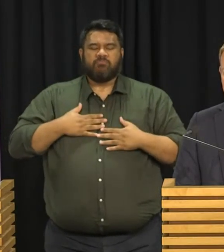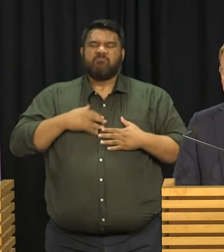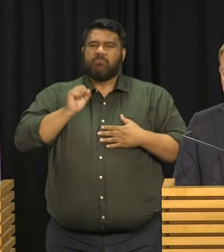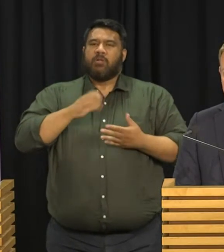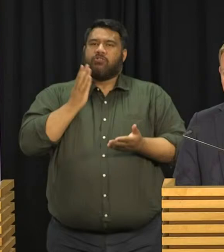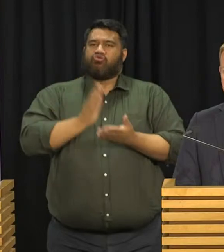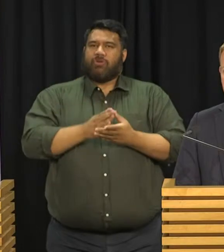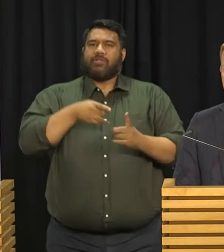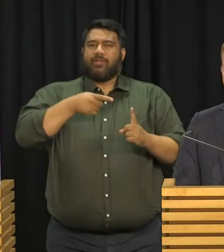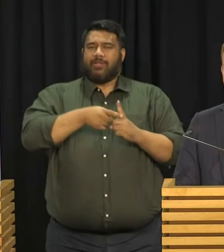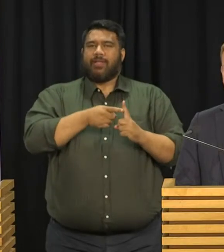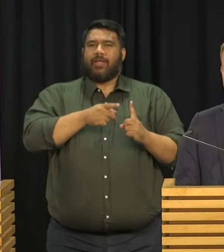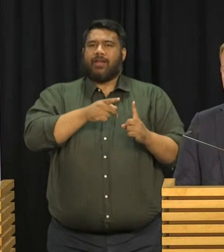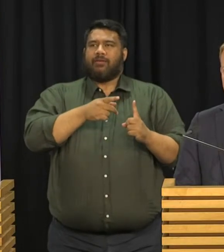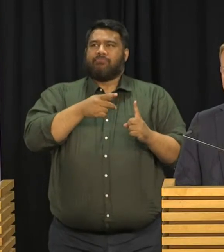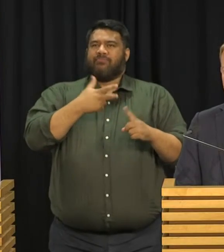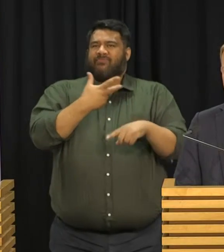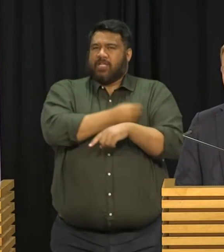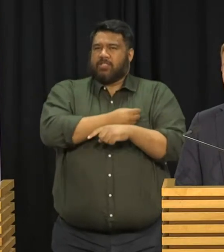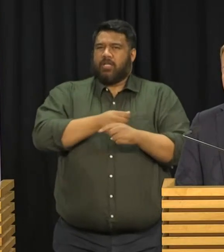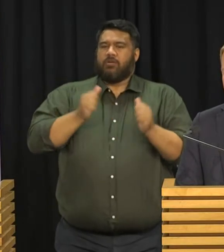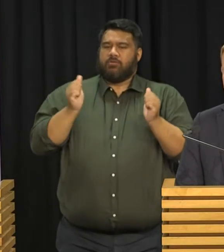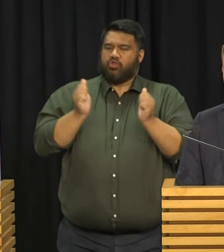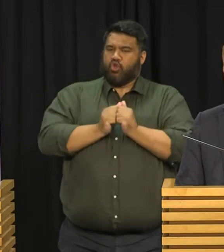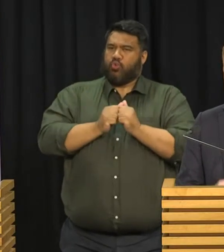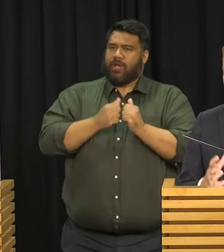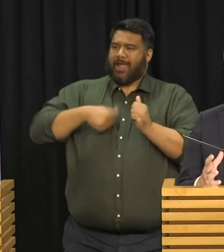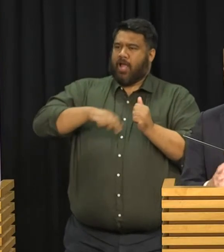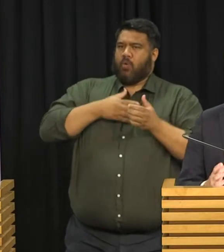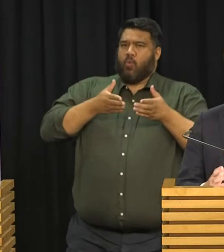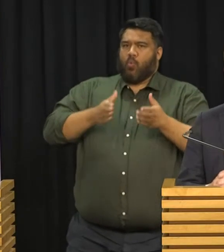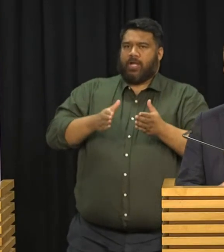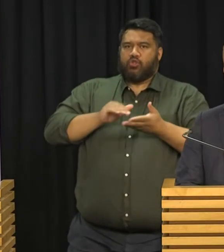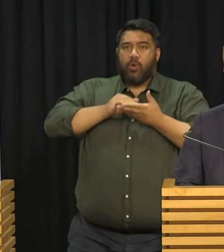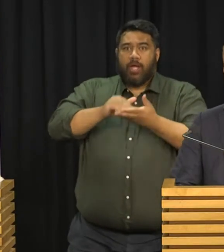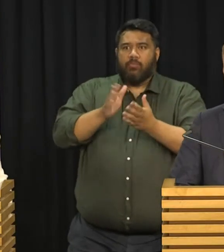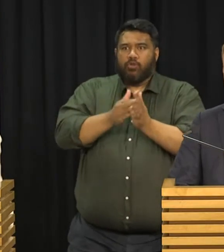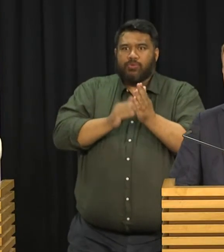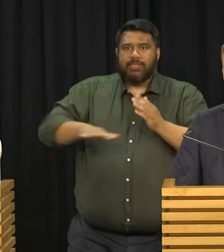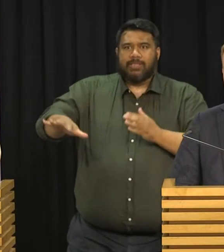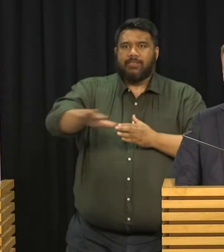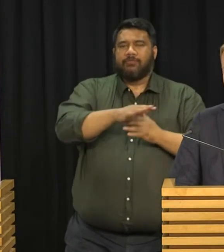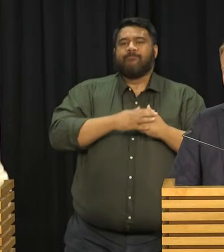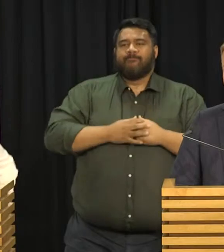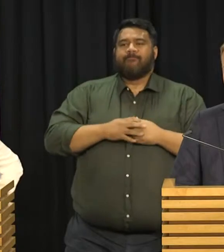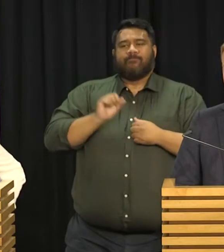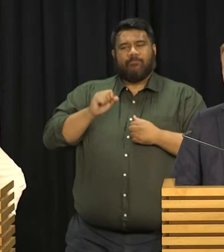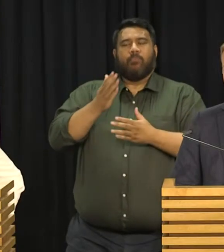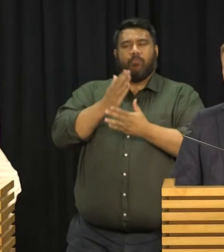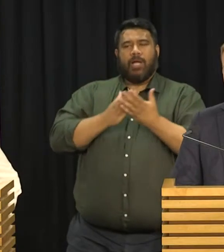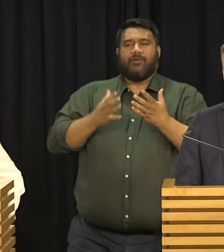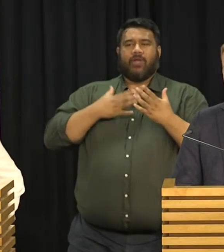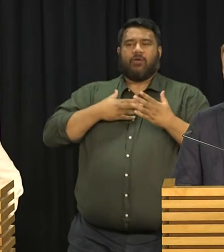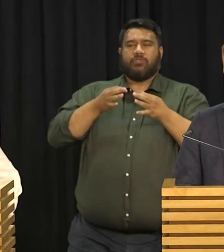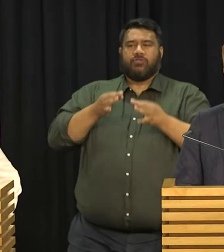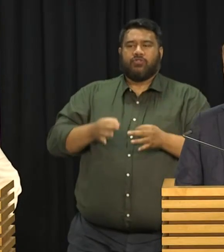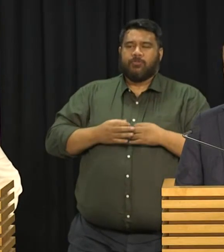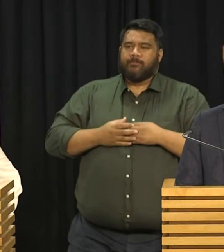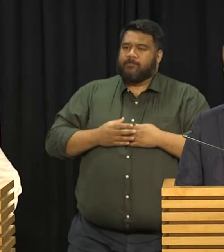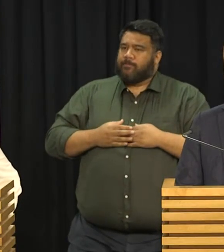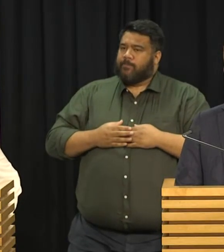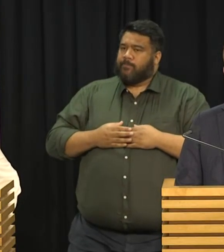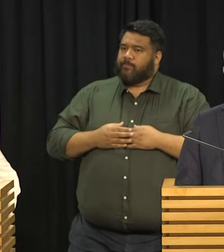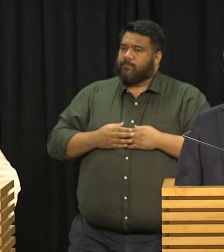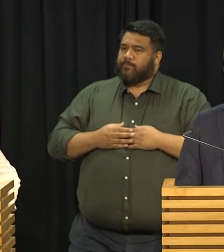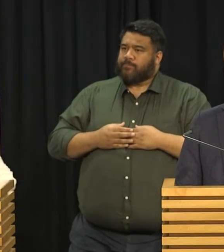vaccine and it's very suitable for New Zealand's campaign. That was absolutely a big part of our consideration. I'll go. You were doing